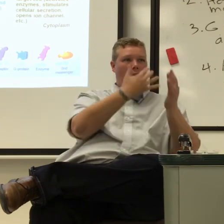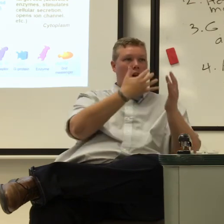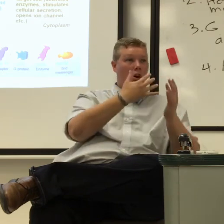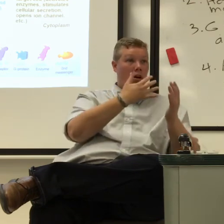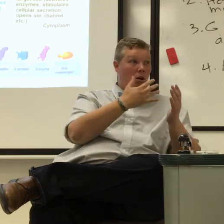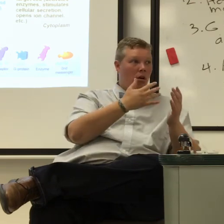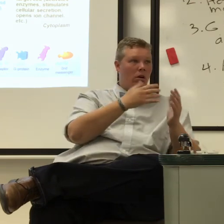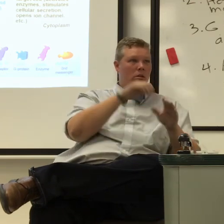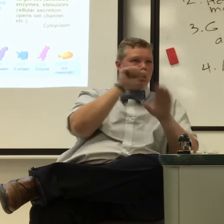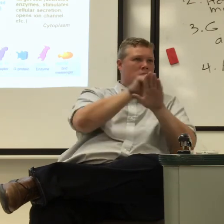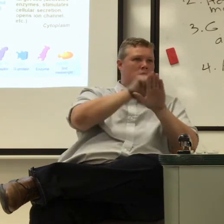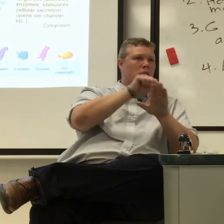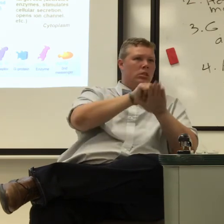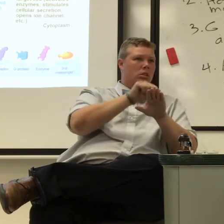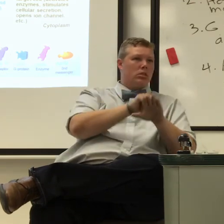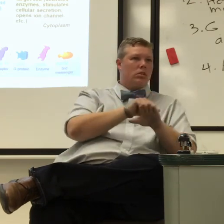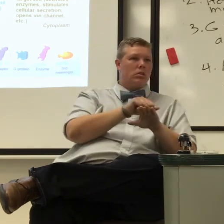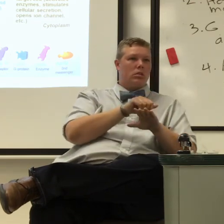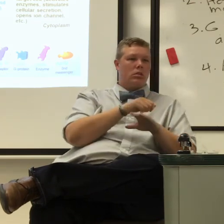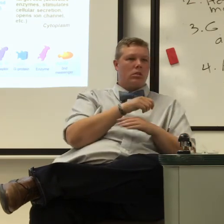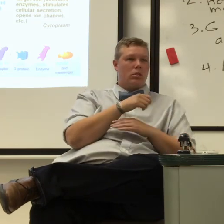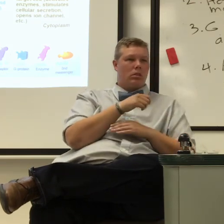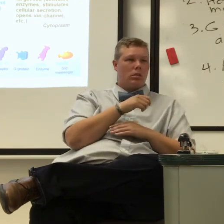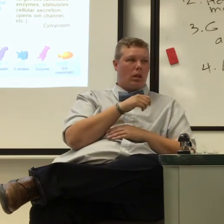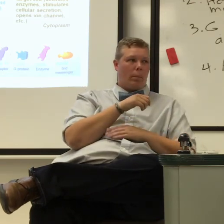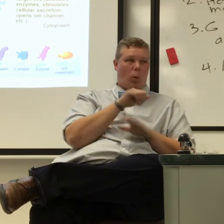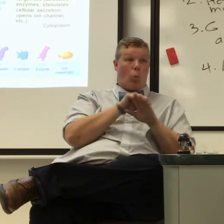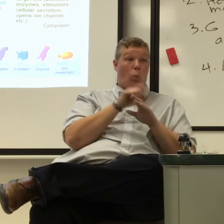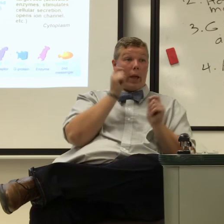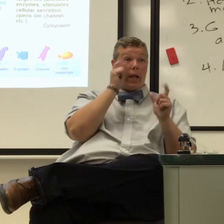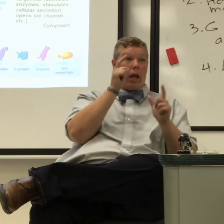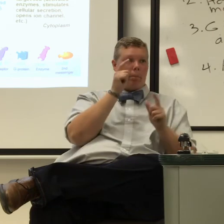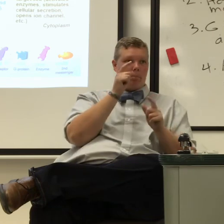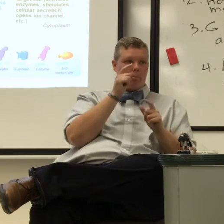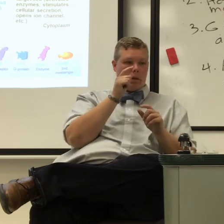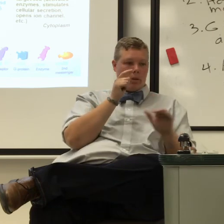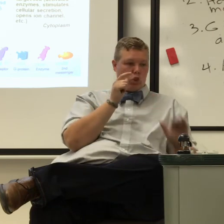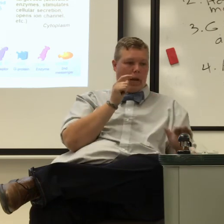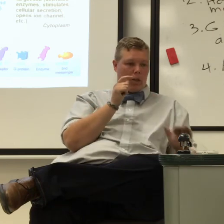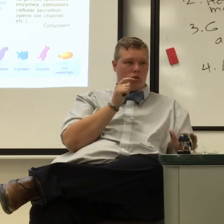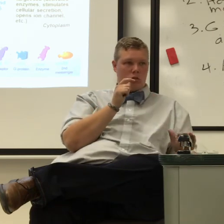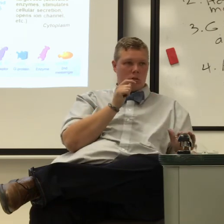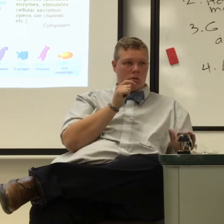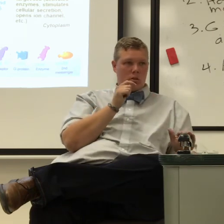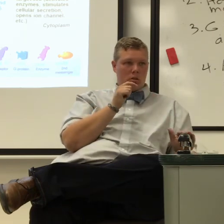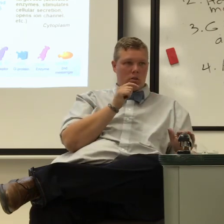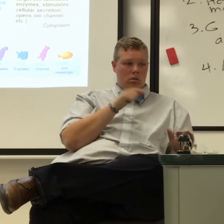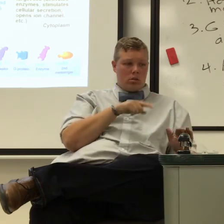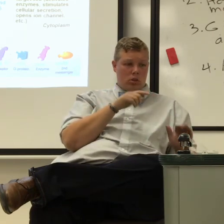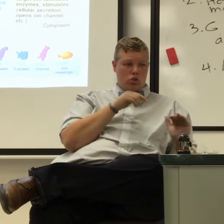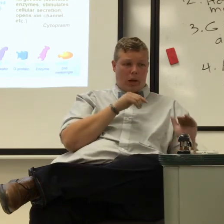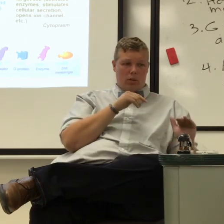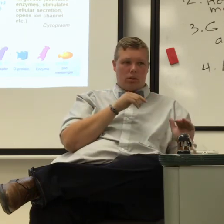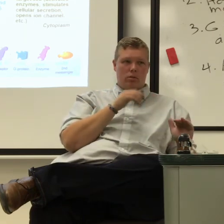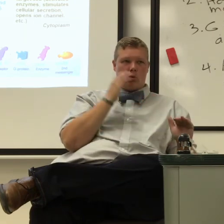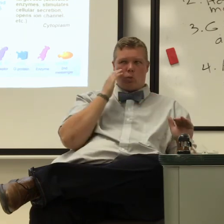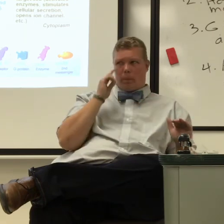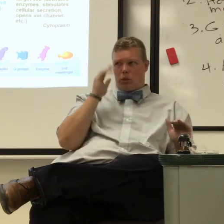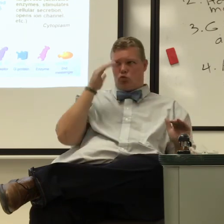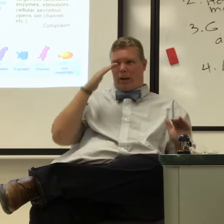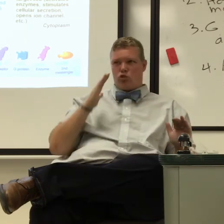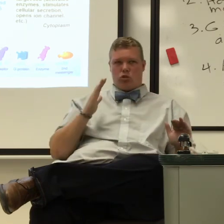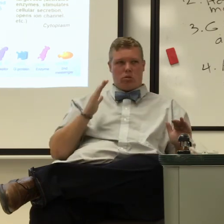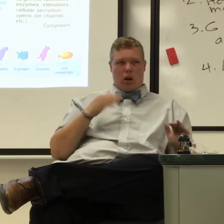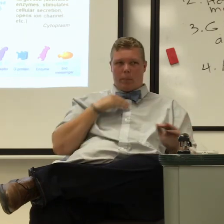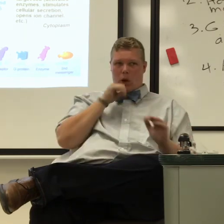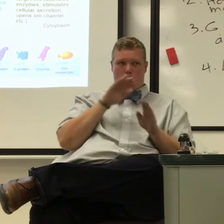on the door, and I can only manage to wake up a small child who's trained not to open the door to strangers.